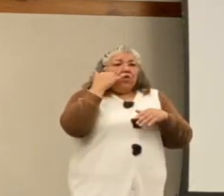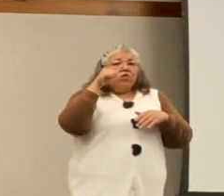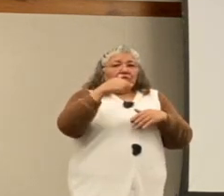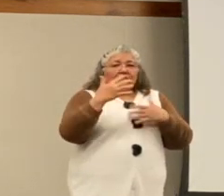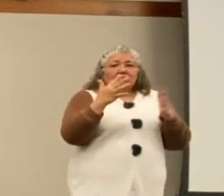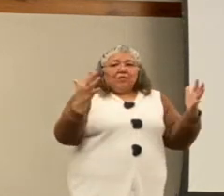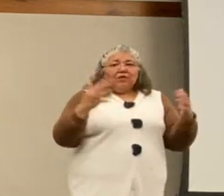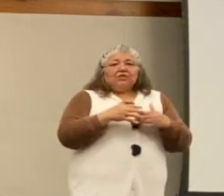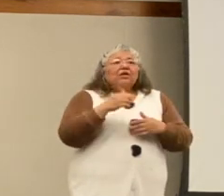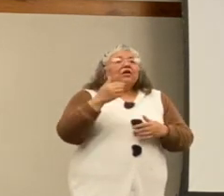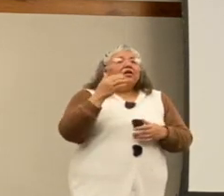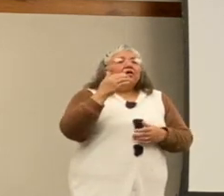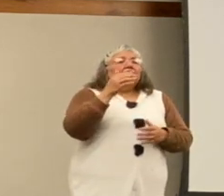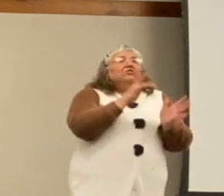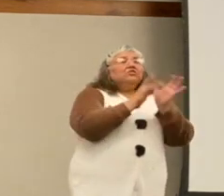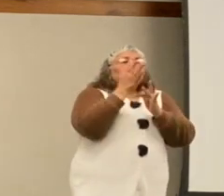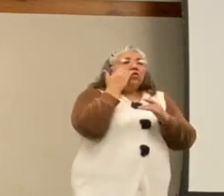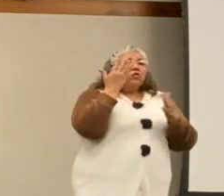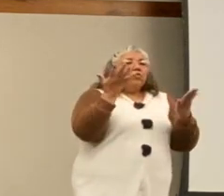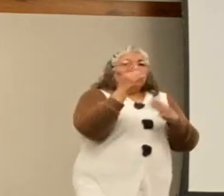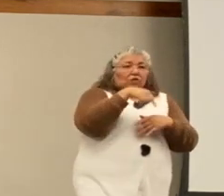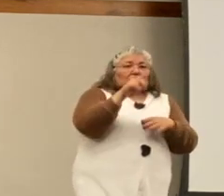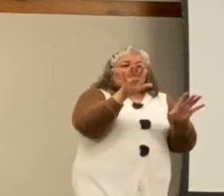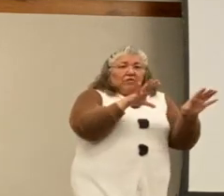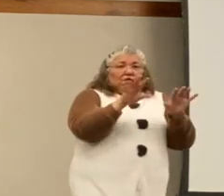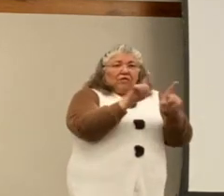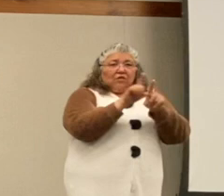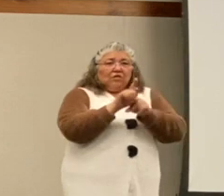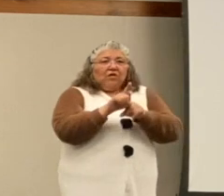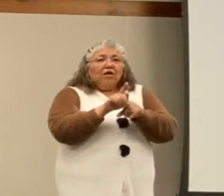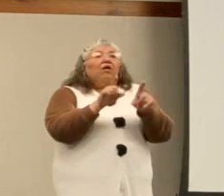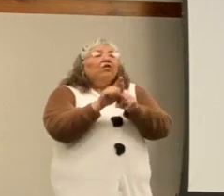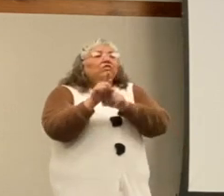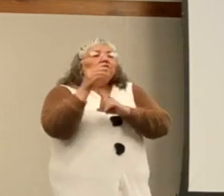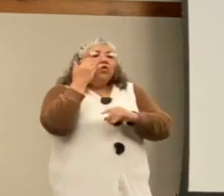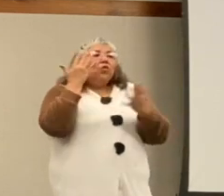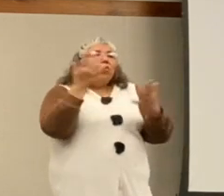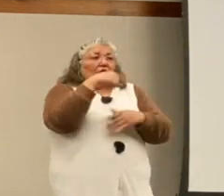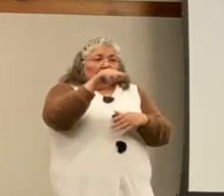knows what you've done as well, but he also sees what you can become.